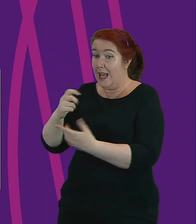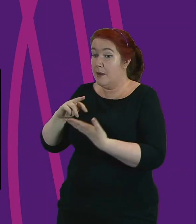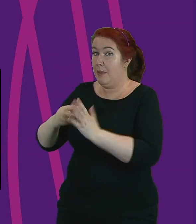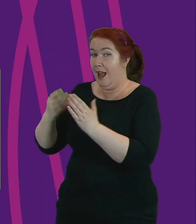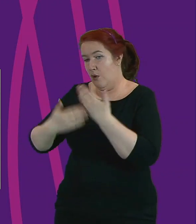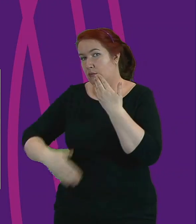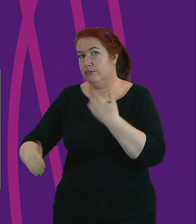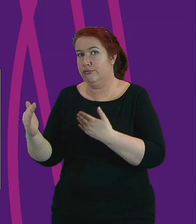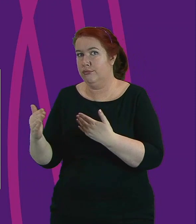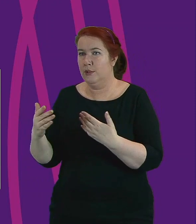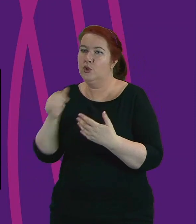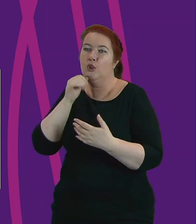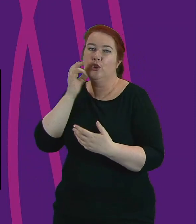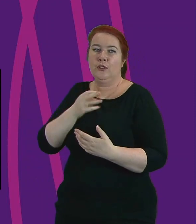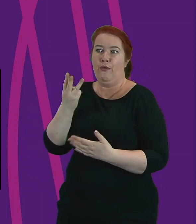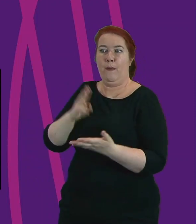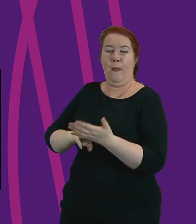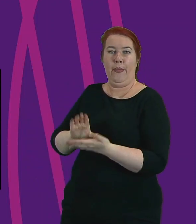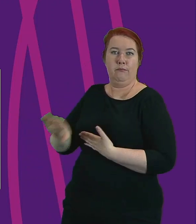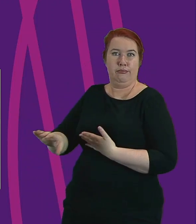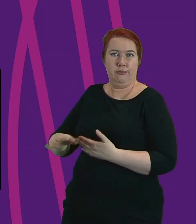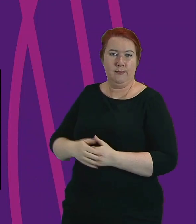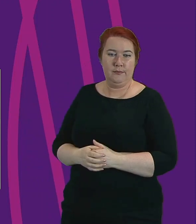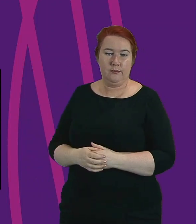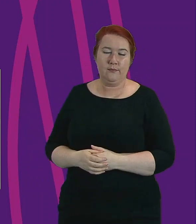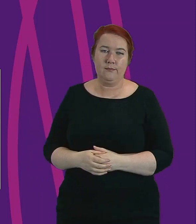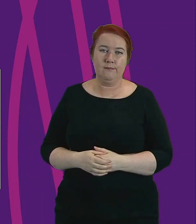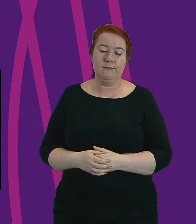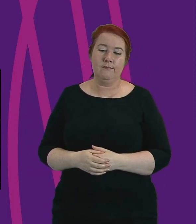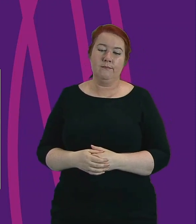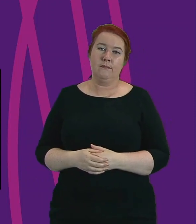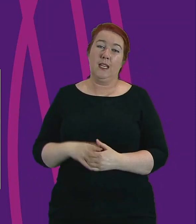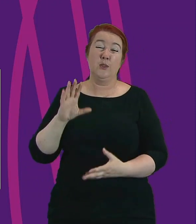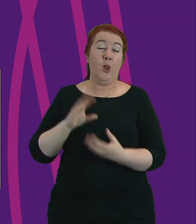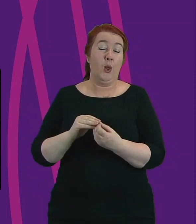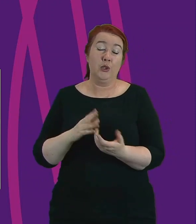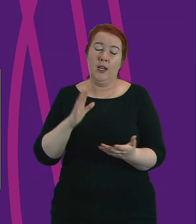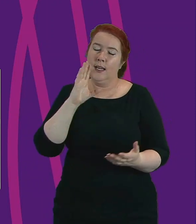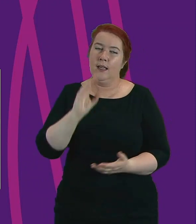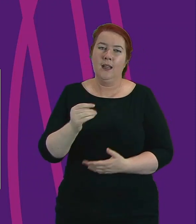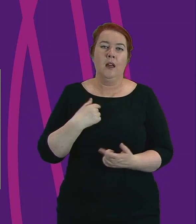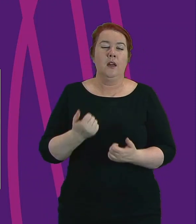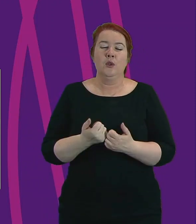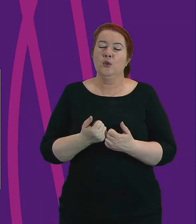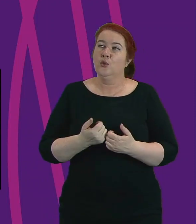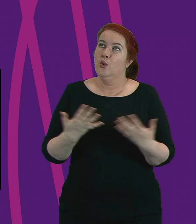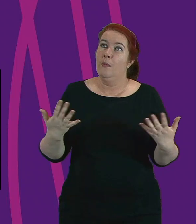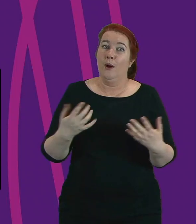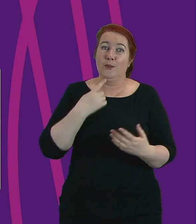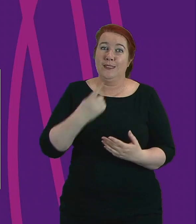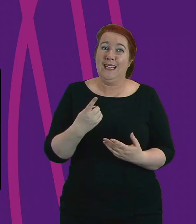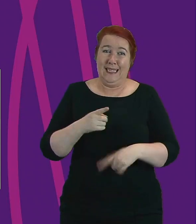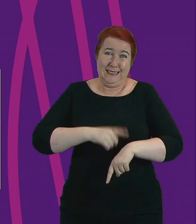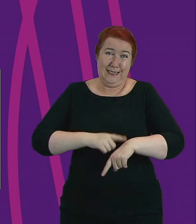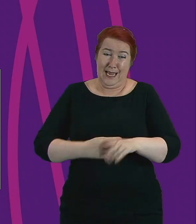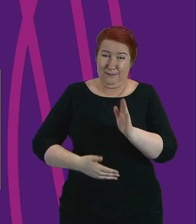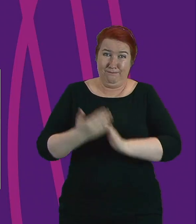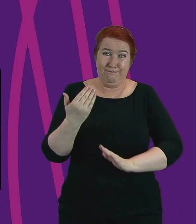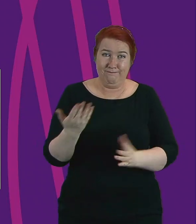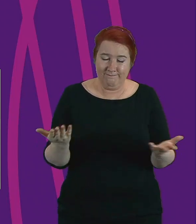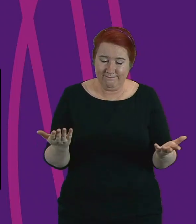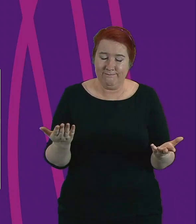longer term. In conclusion, Presiding Officer, there's so much to say and there's no time left, but I